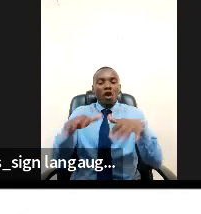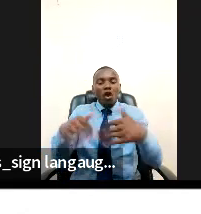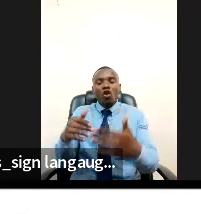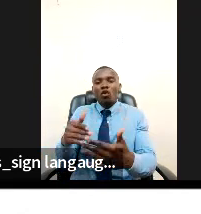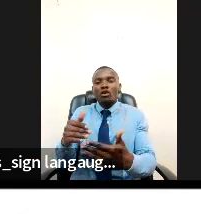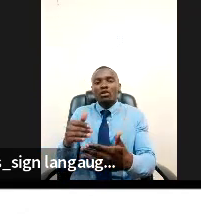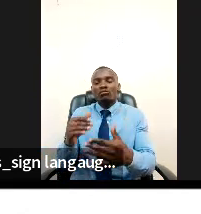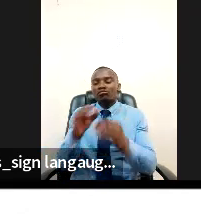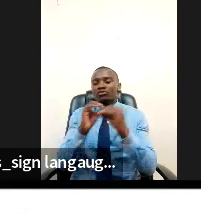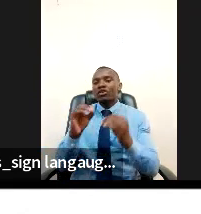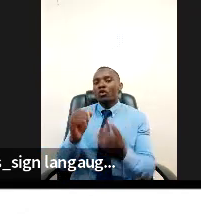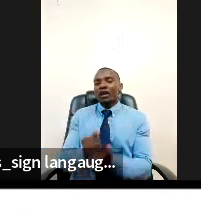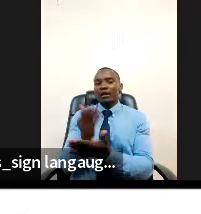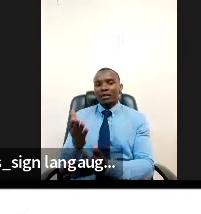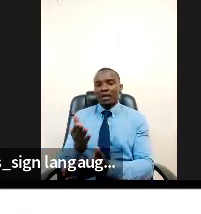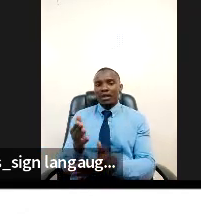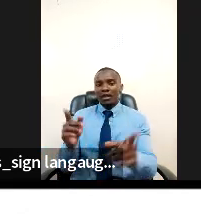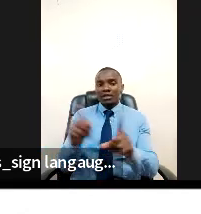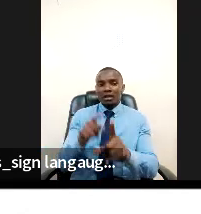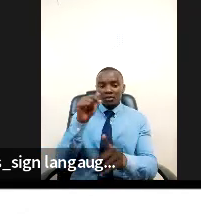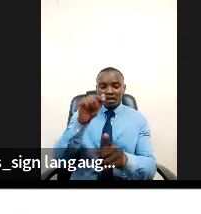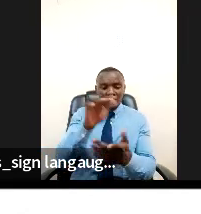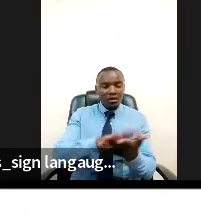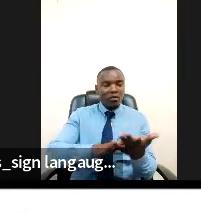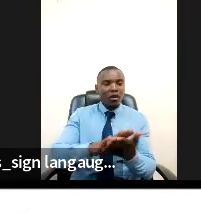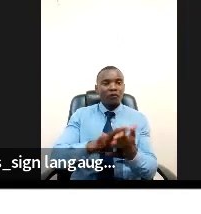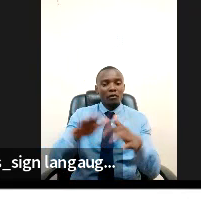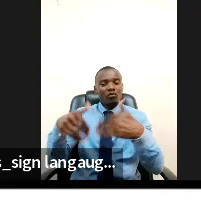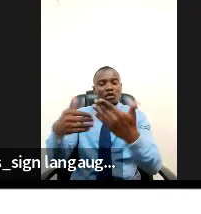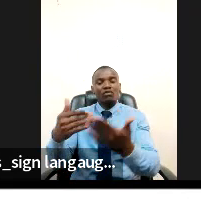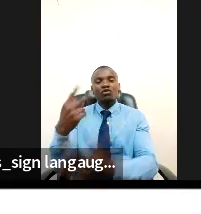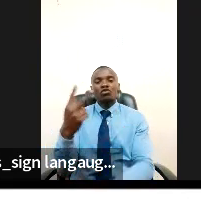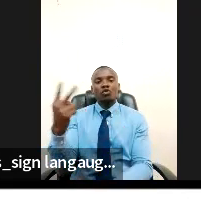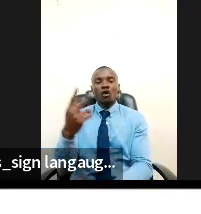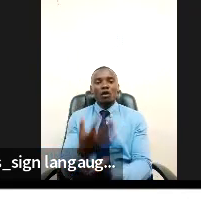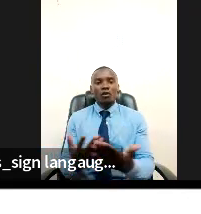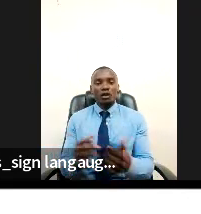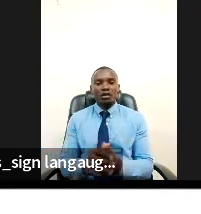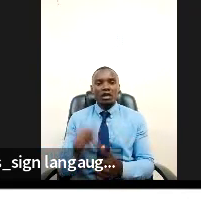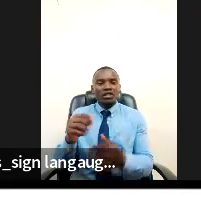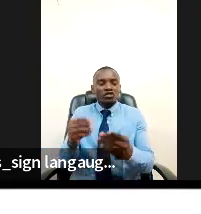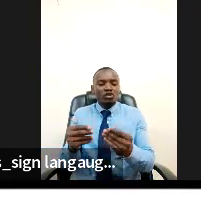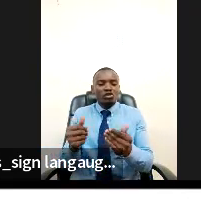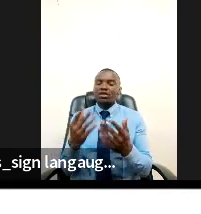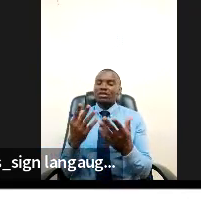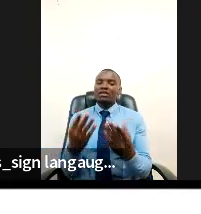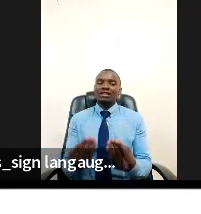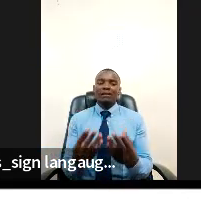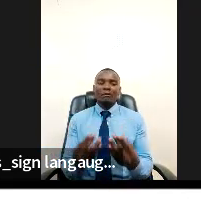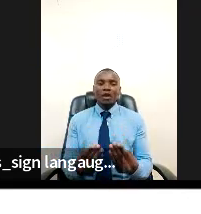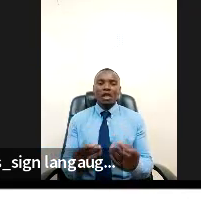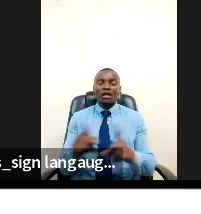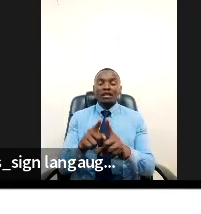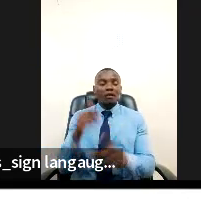available. One platform, two products. The solution is simplistic. A mobile app that